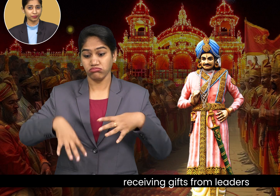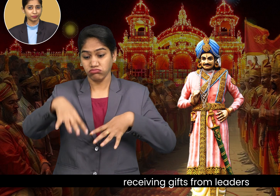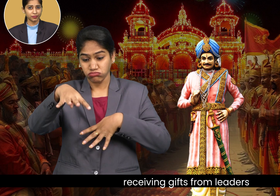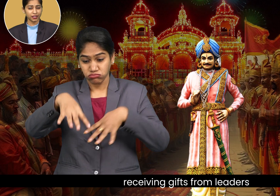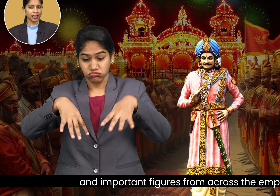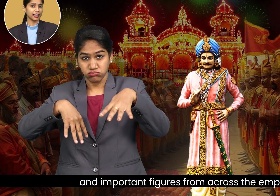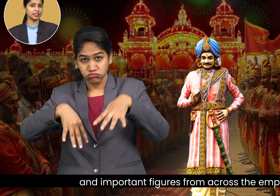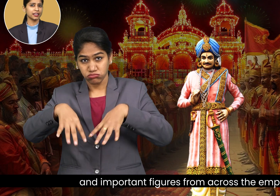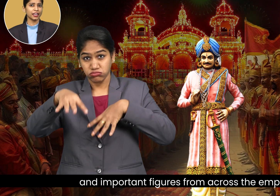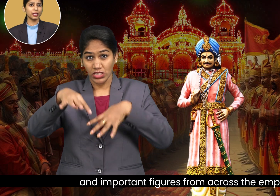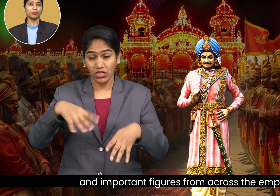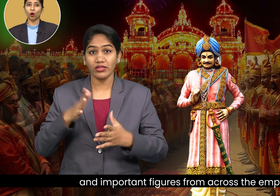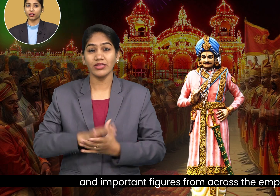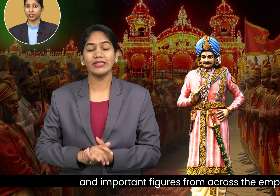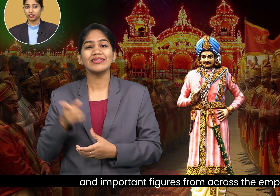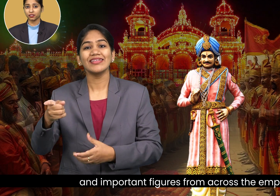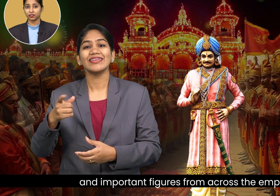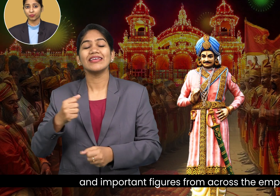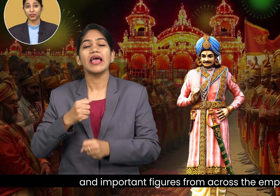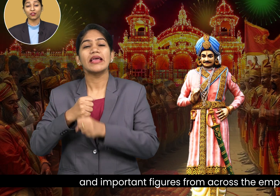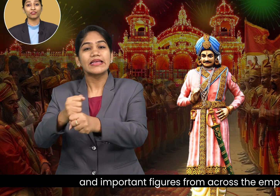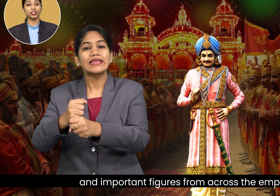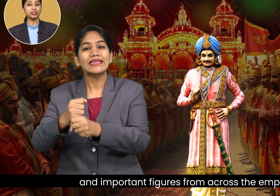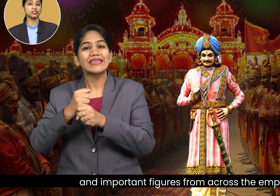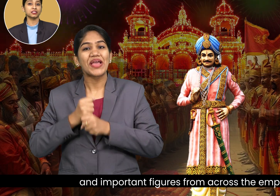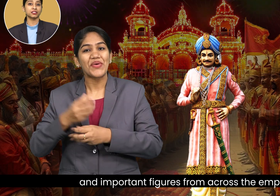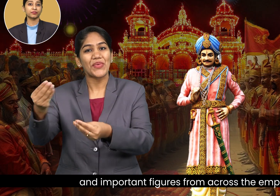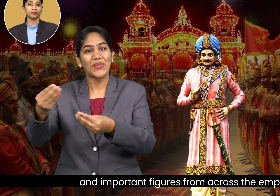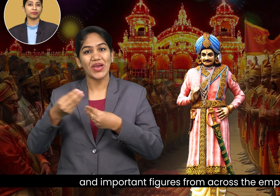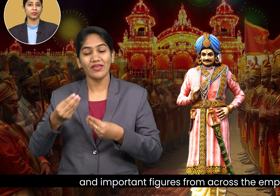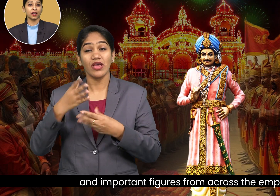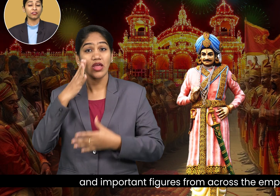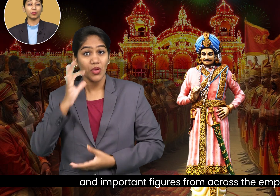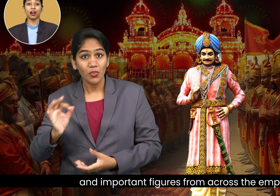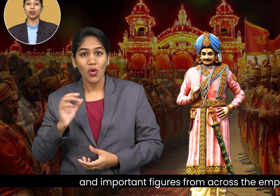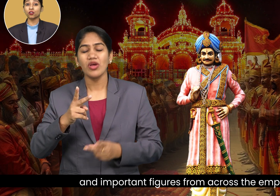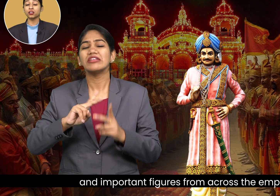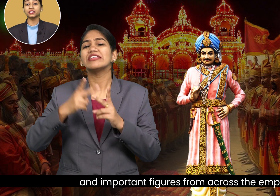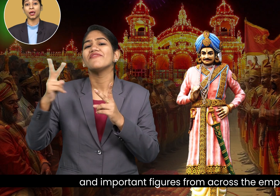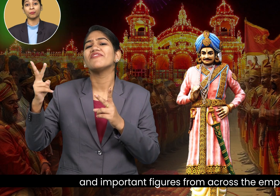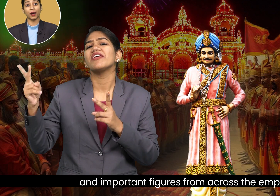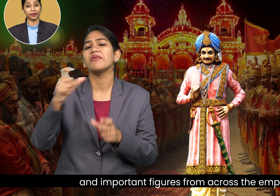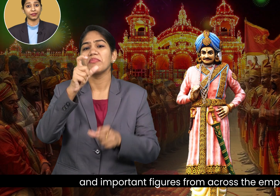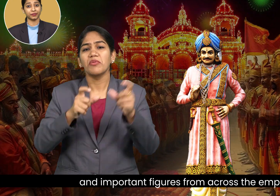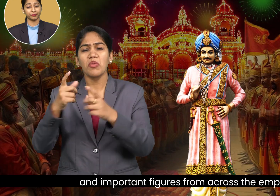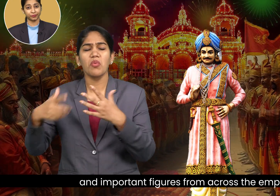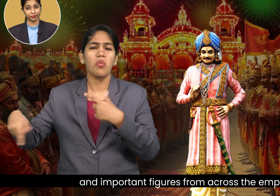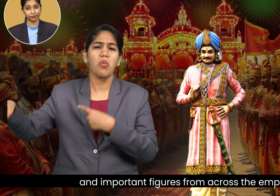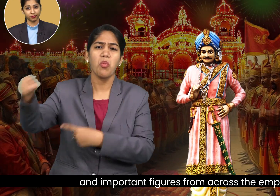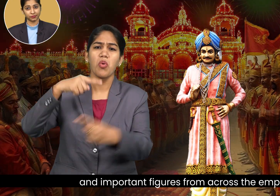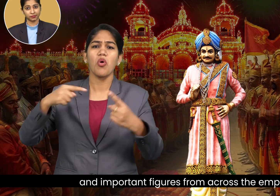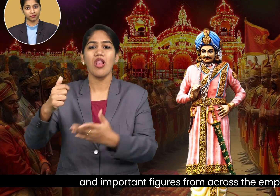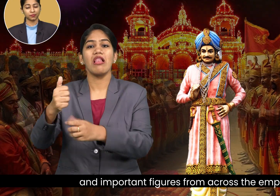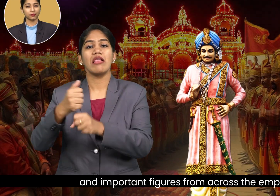leaders and important figures from across the empire.